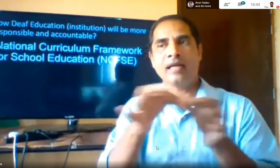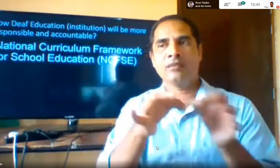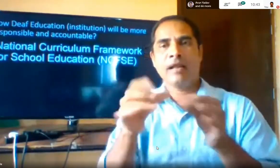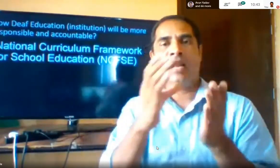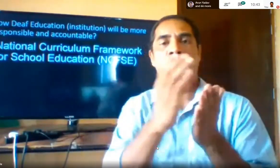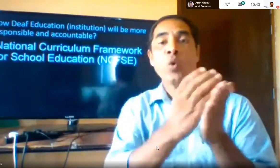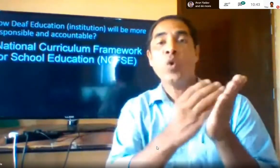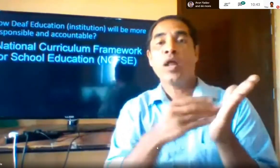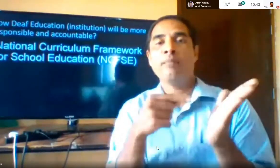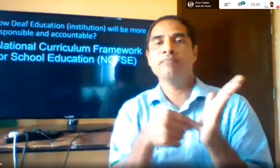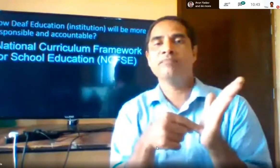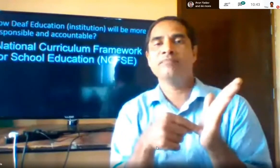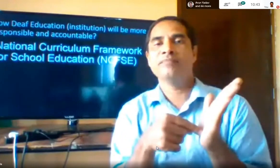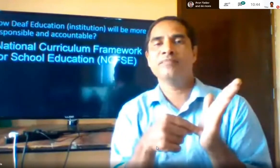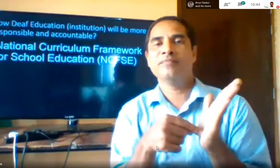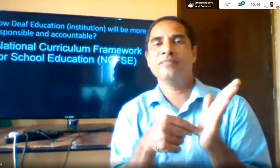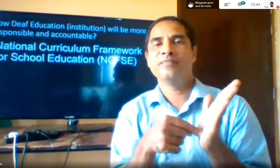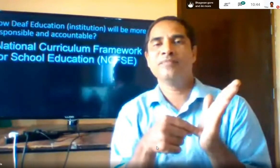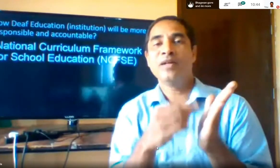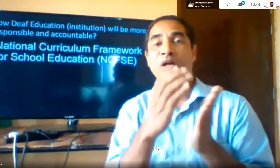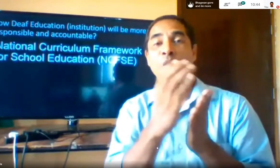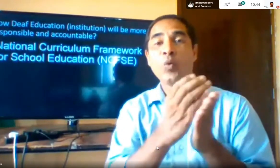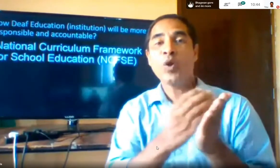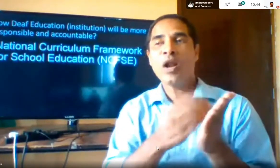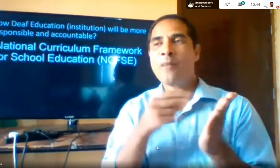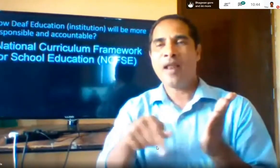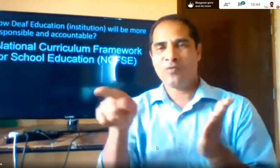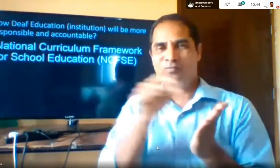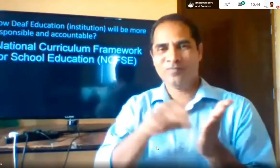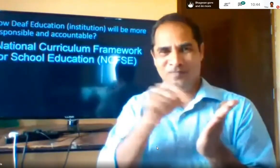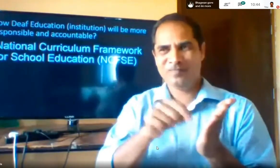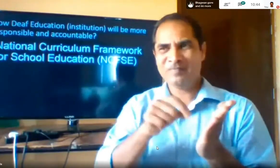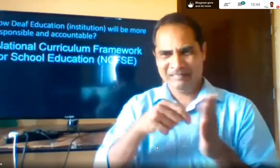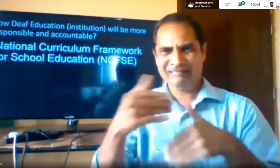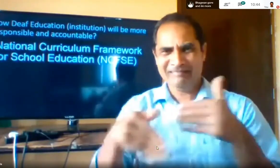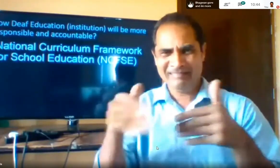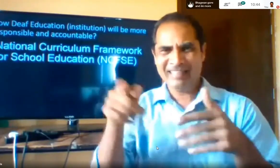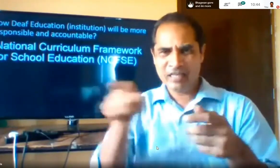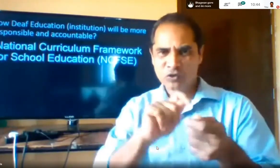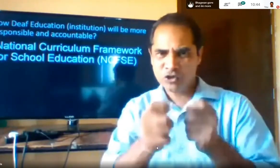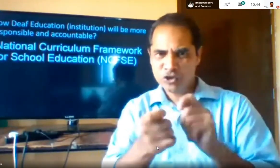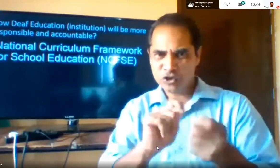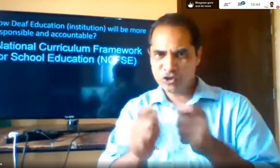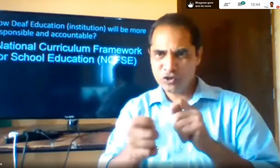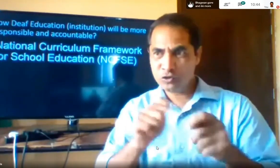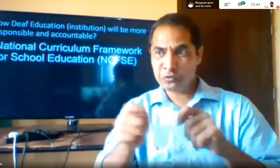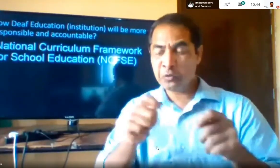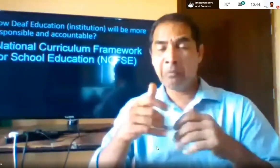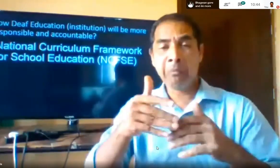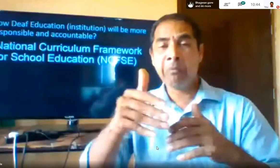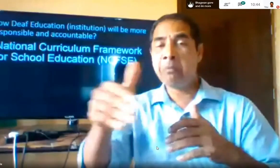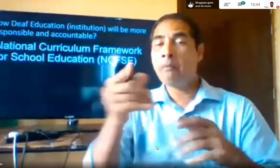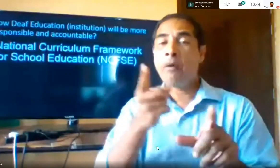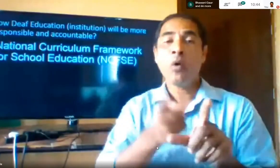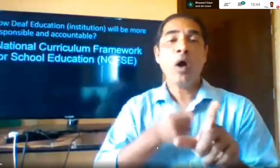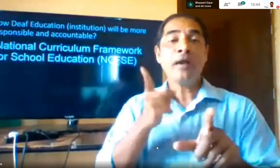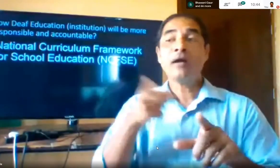will give it in all the languages. This course will be in all languages. So the changes are going on.